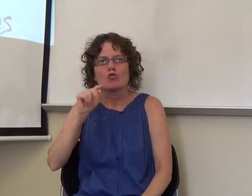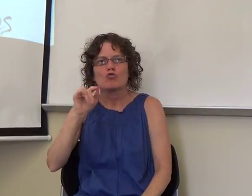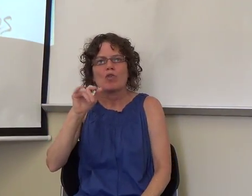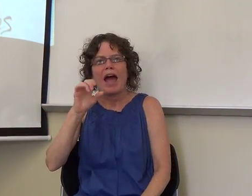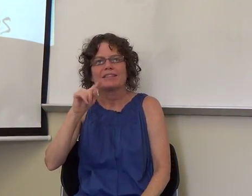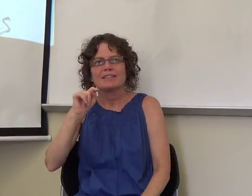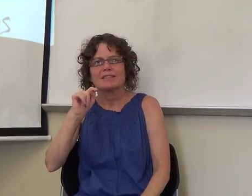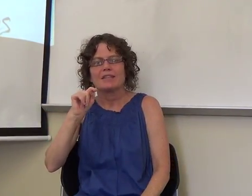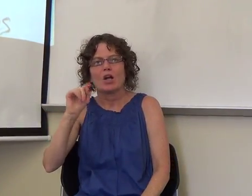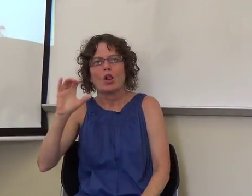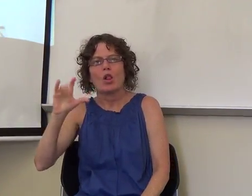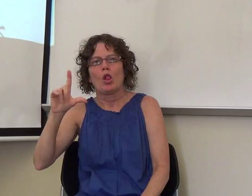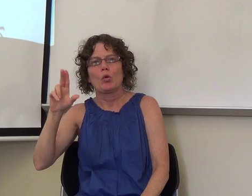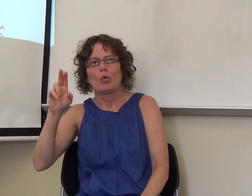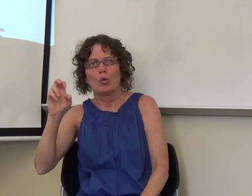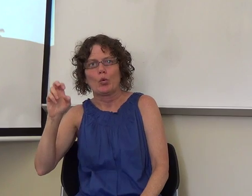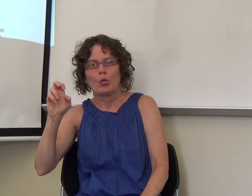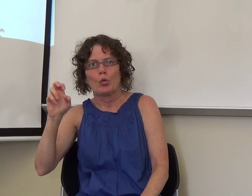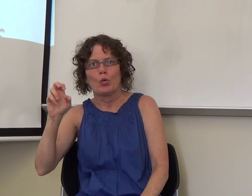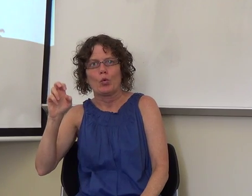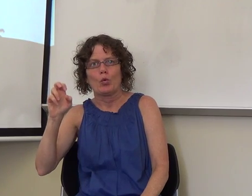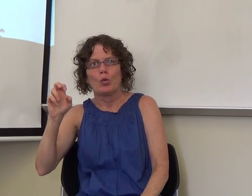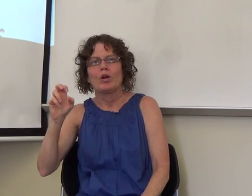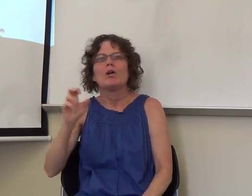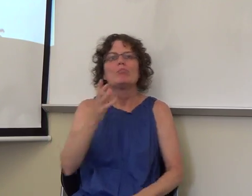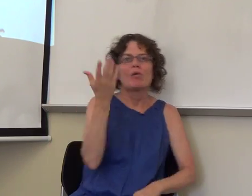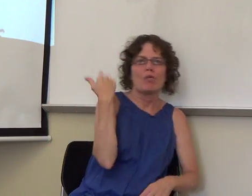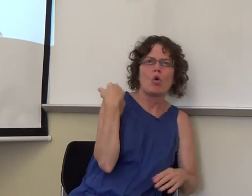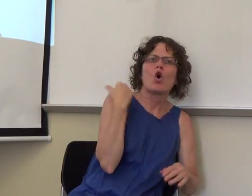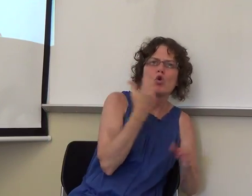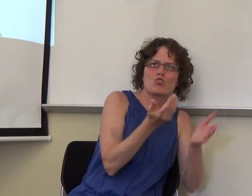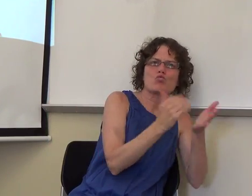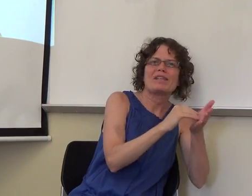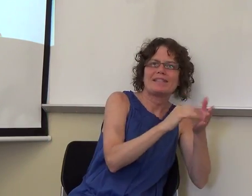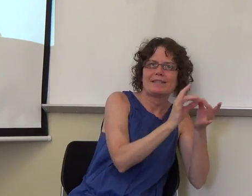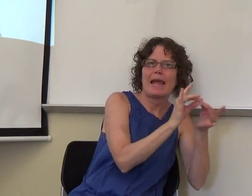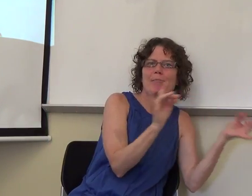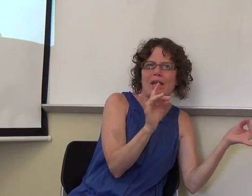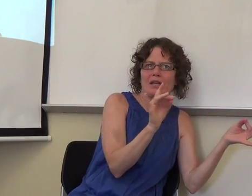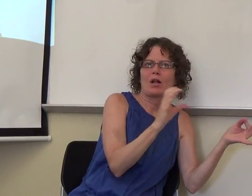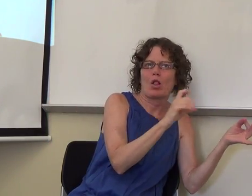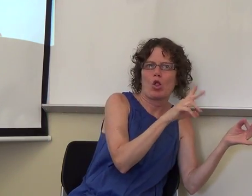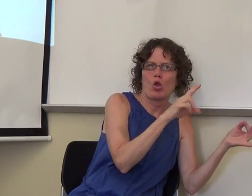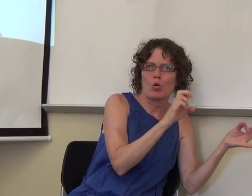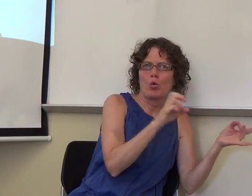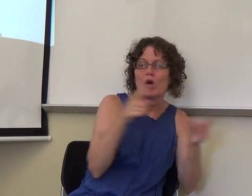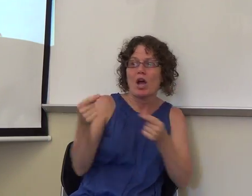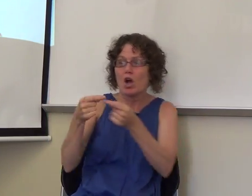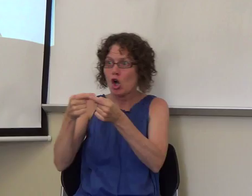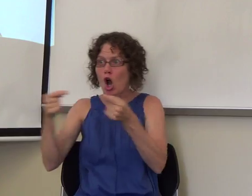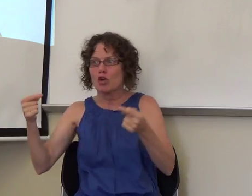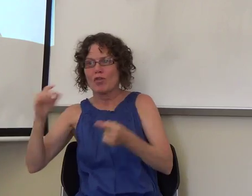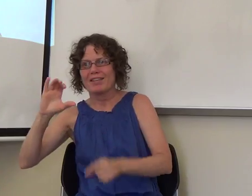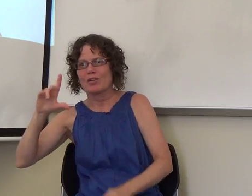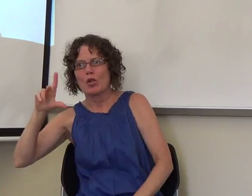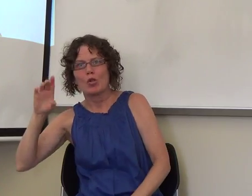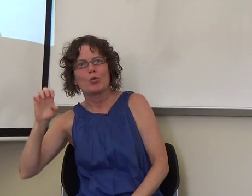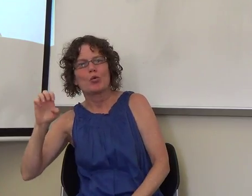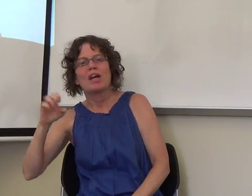is a restatement clue. This is called a contrast clue. It's telling you what the word doesn't mean, okay?